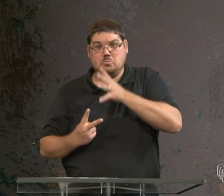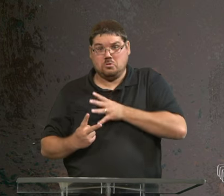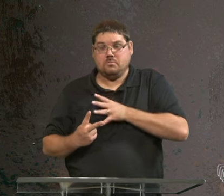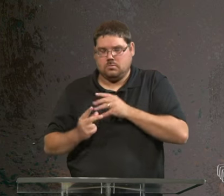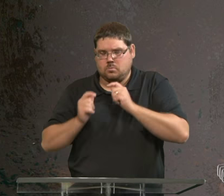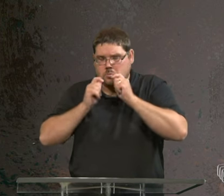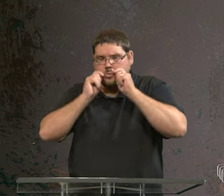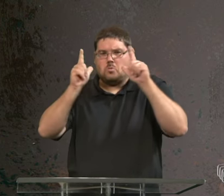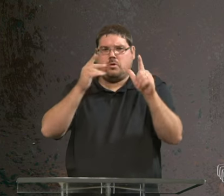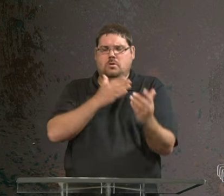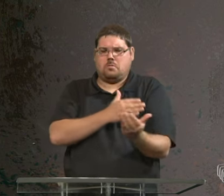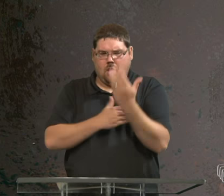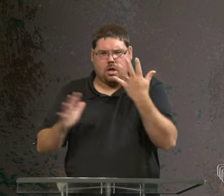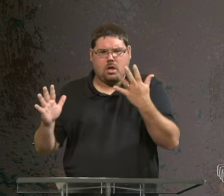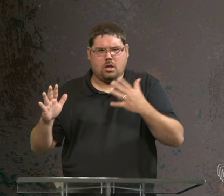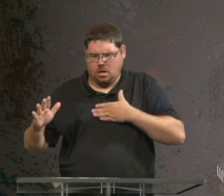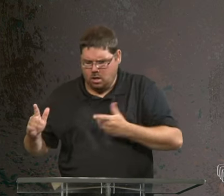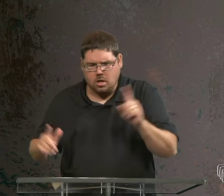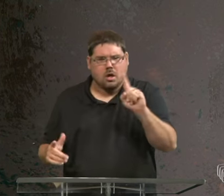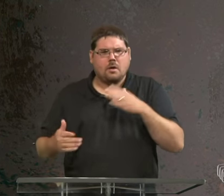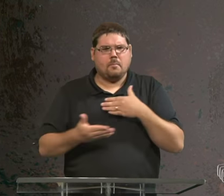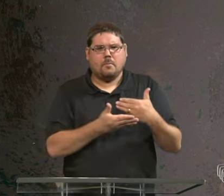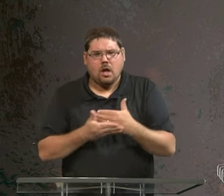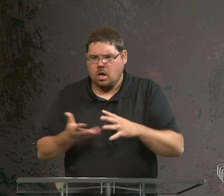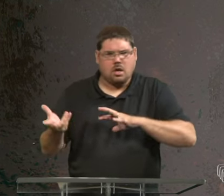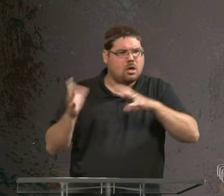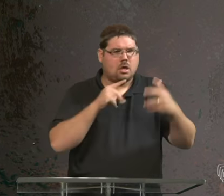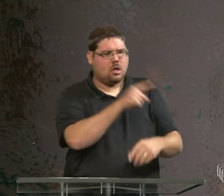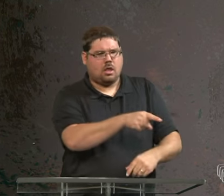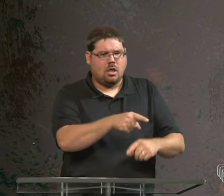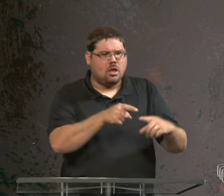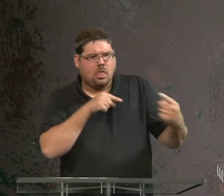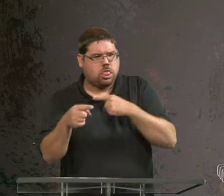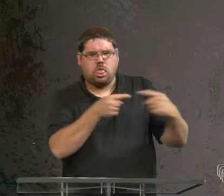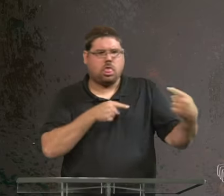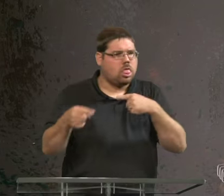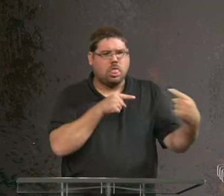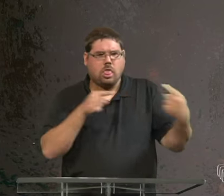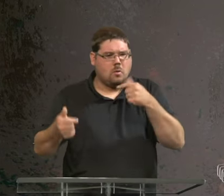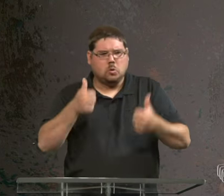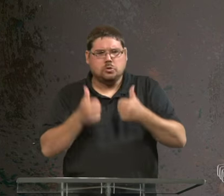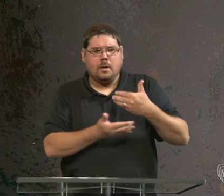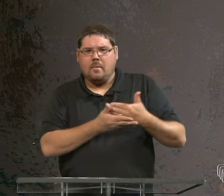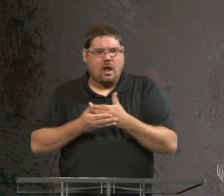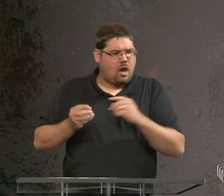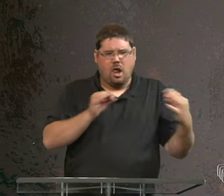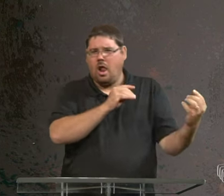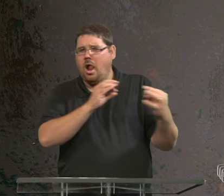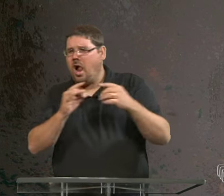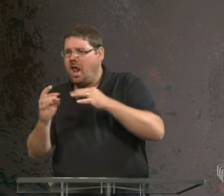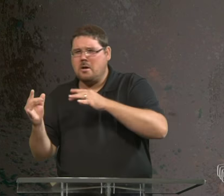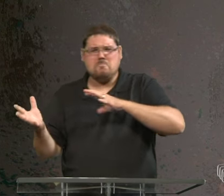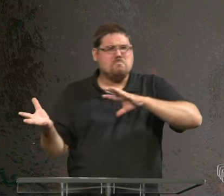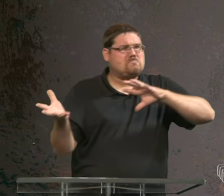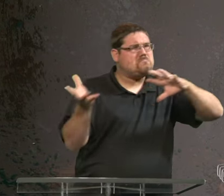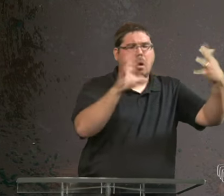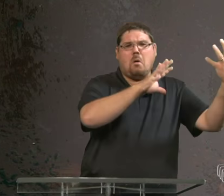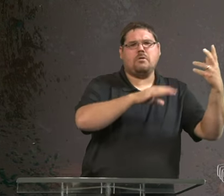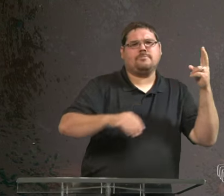child. So when the morning came, the first woman thought, "What happened to my child?" And they started arguing back and forth about